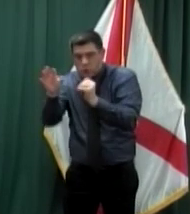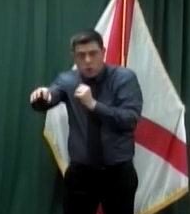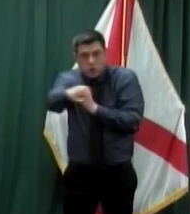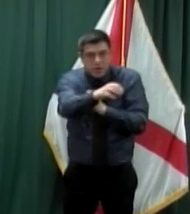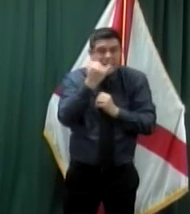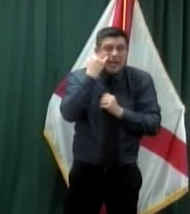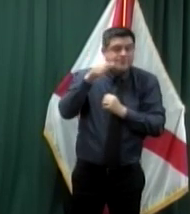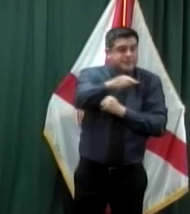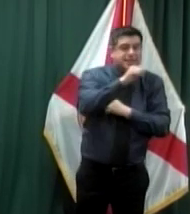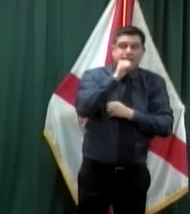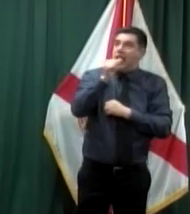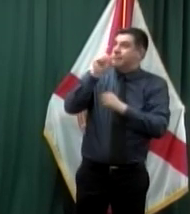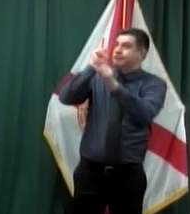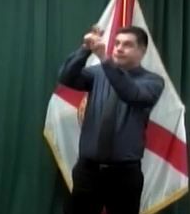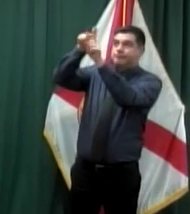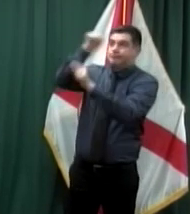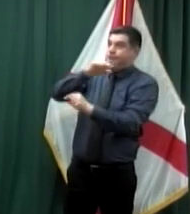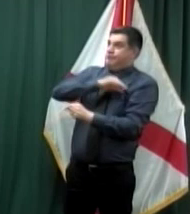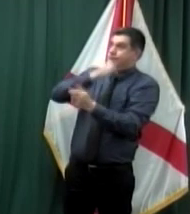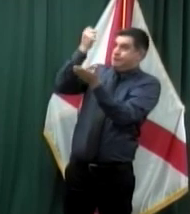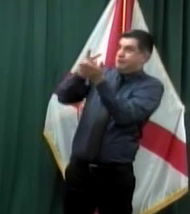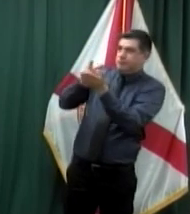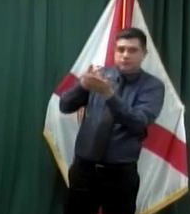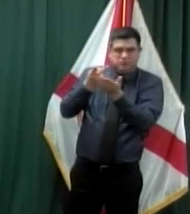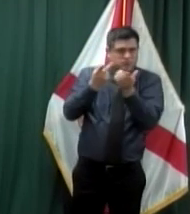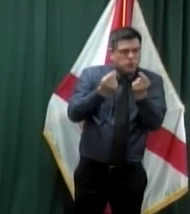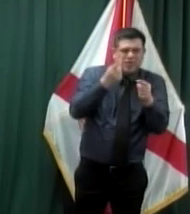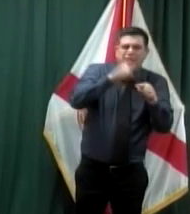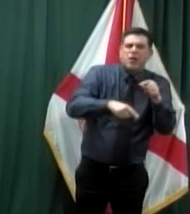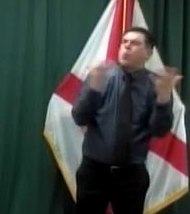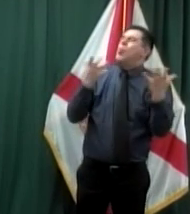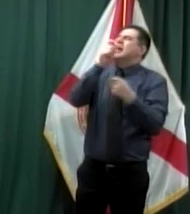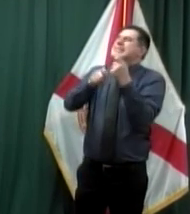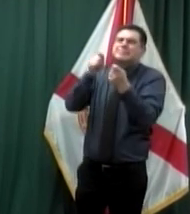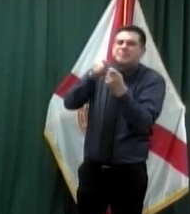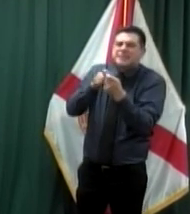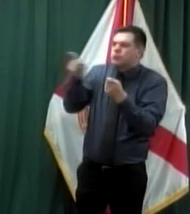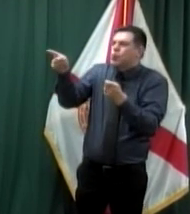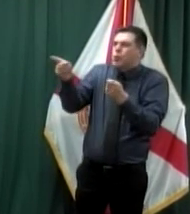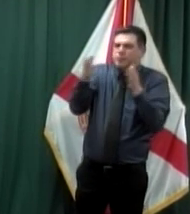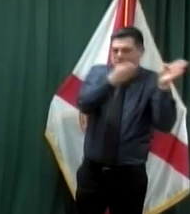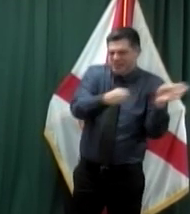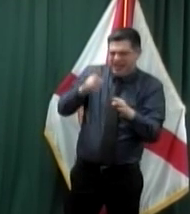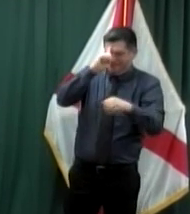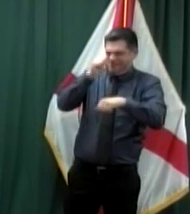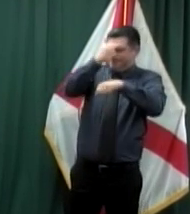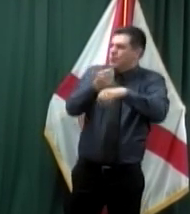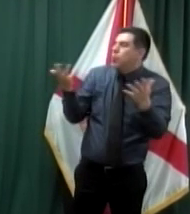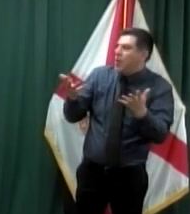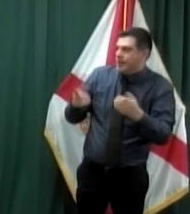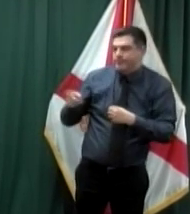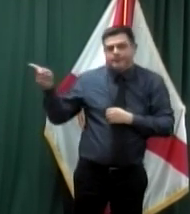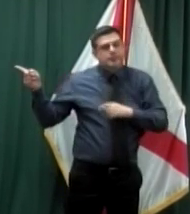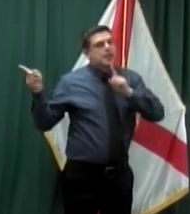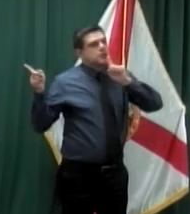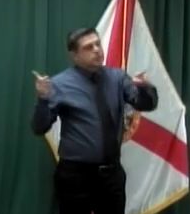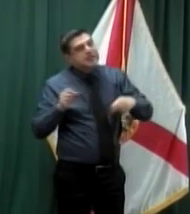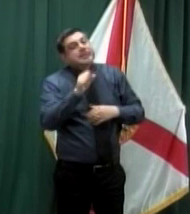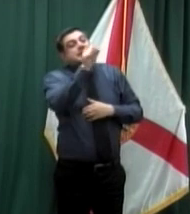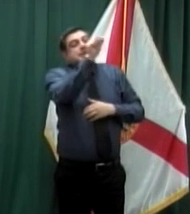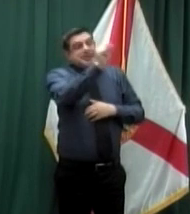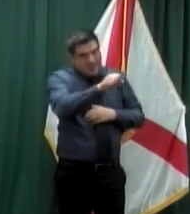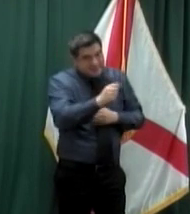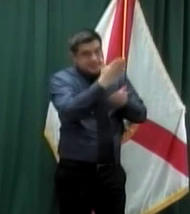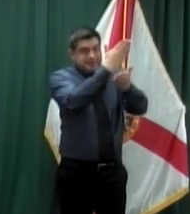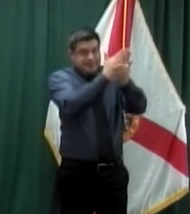the state Correct. thing. What exactly are you doing? So what we're trying to do is we're leveraging grant monies and other CBDG funds that we